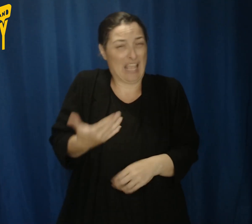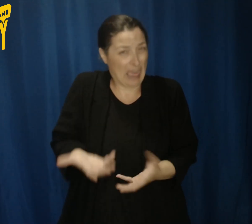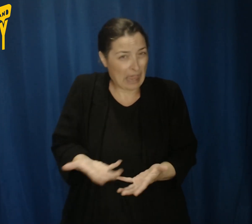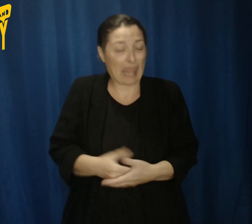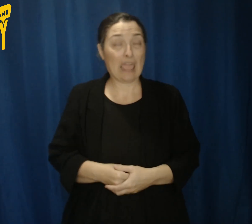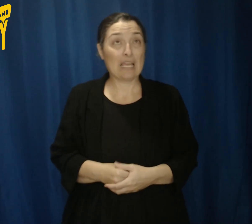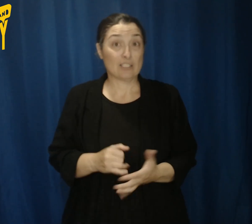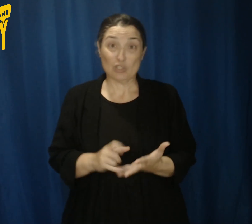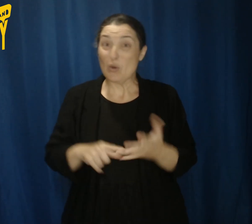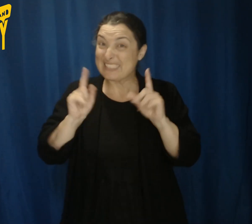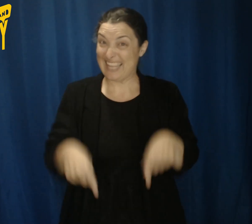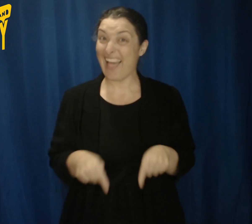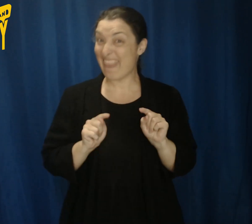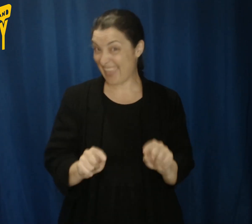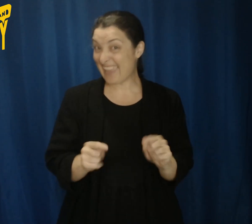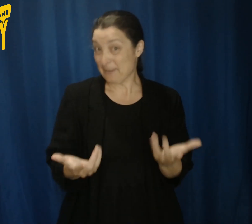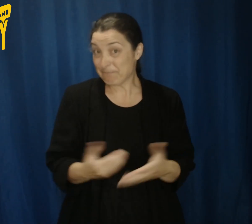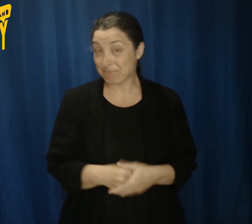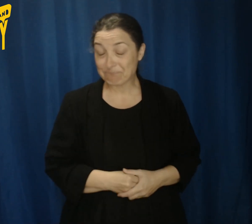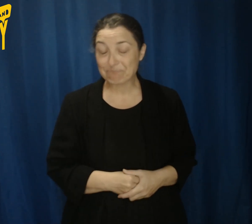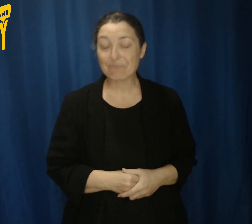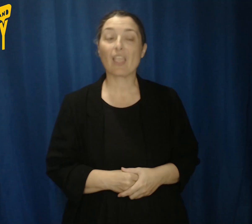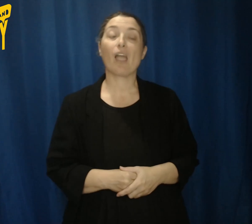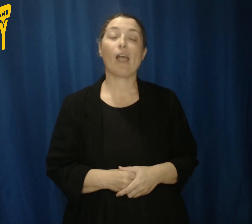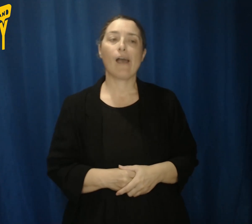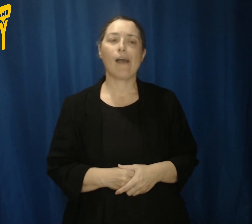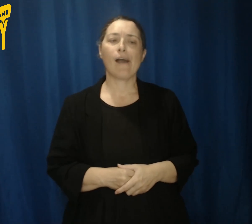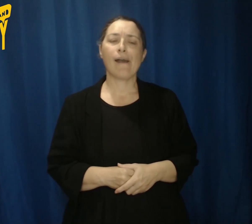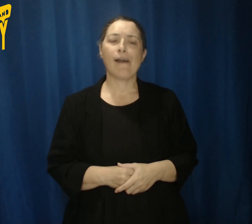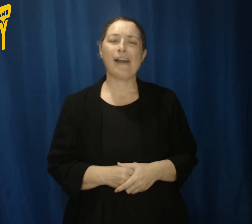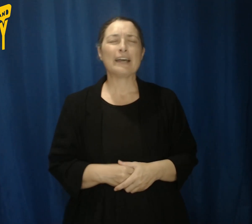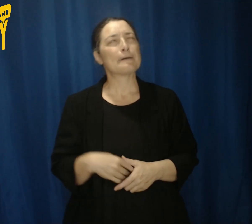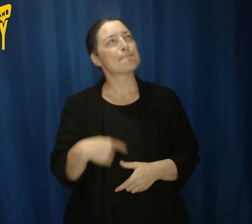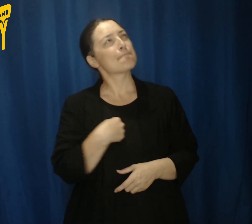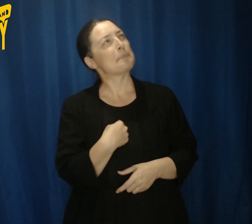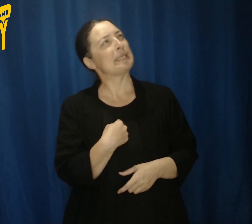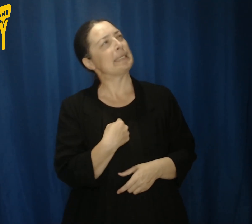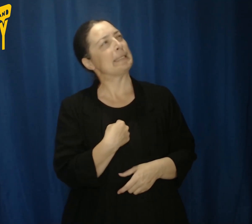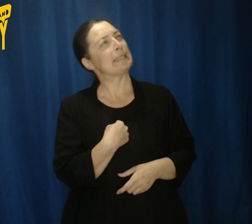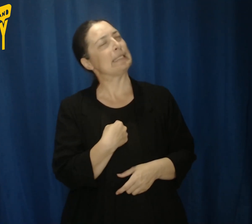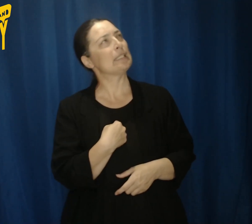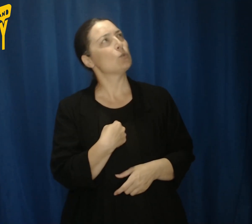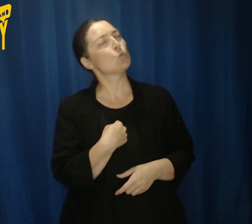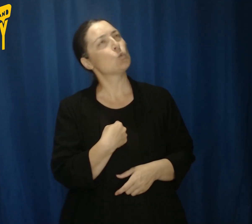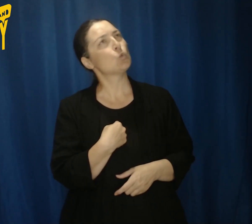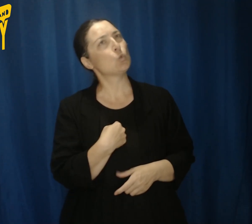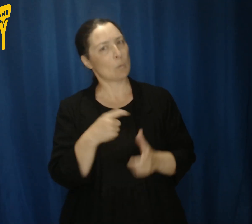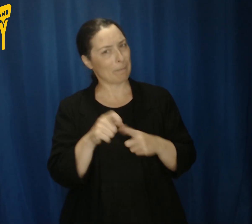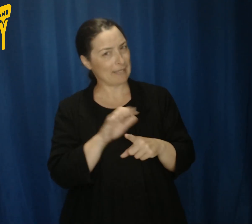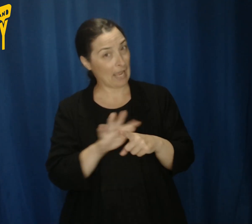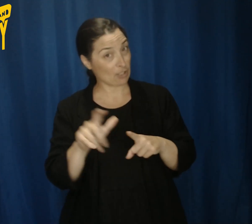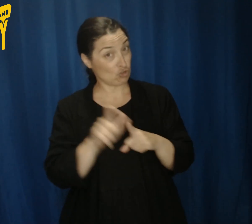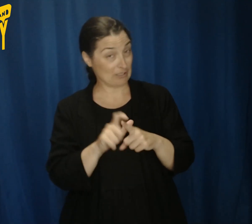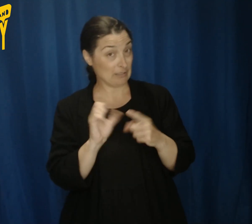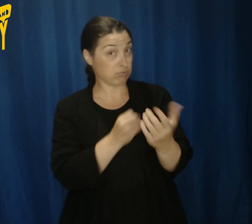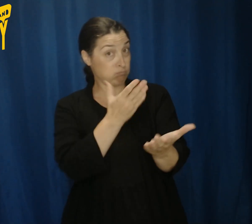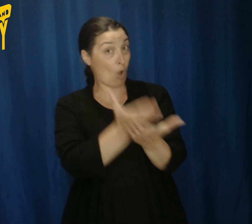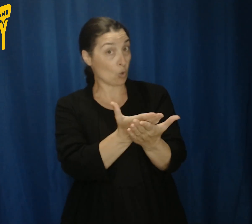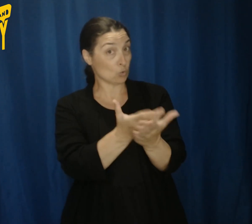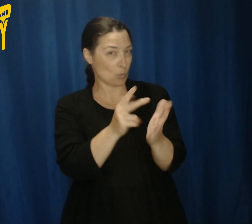started. And it started by the time I was writing the PhD proposal application. I